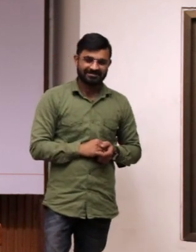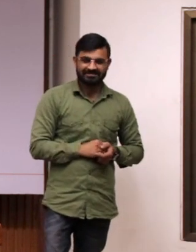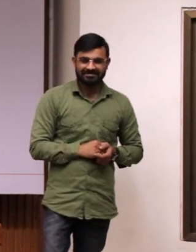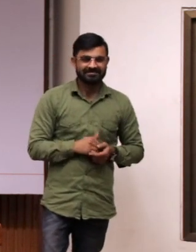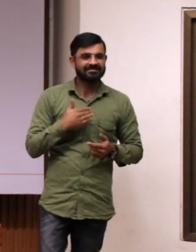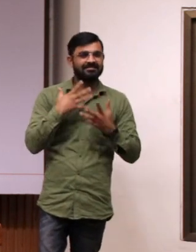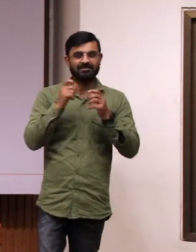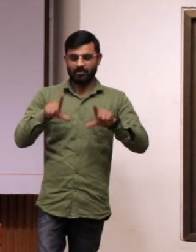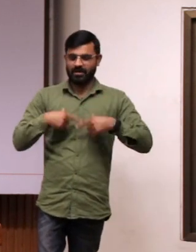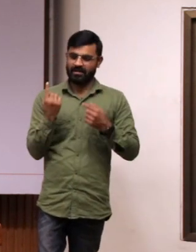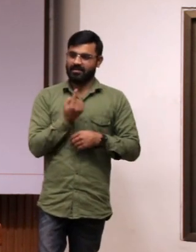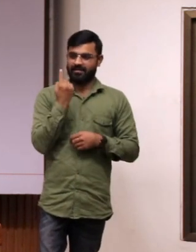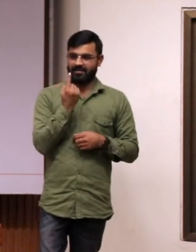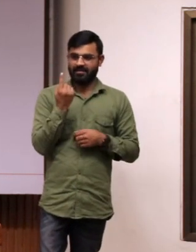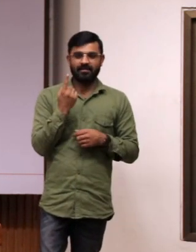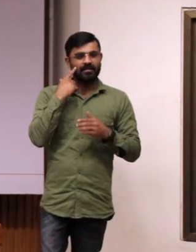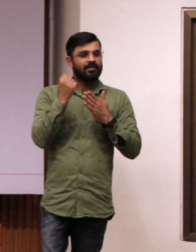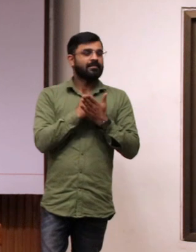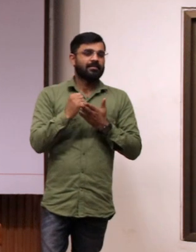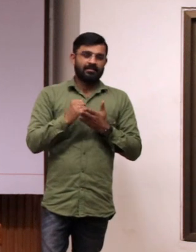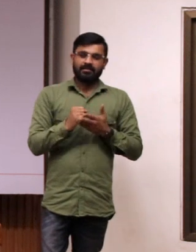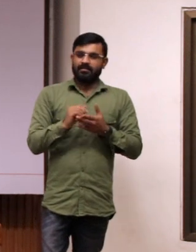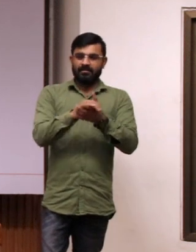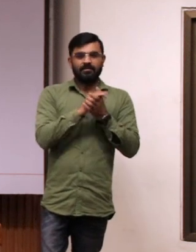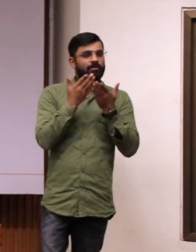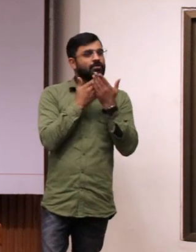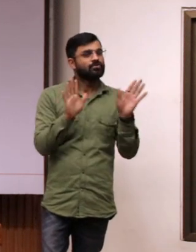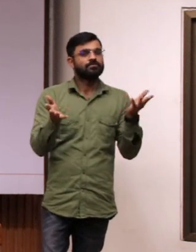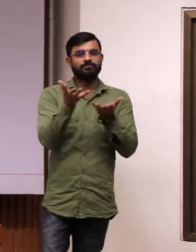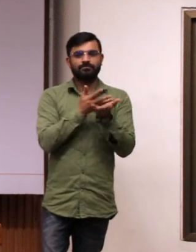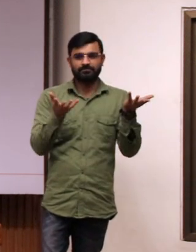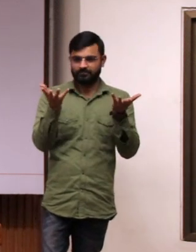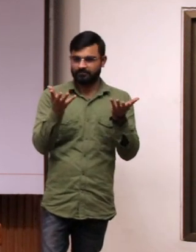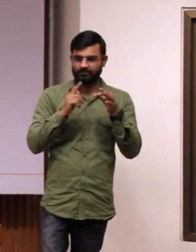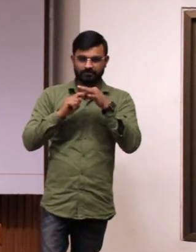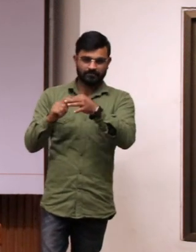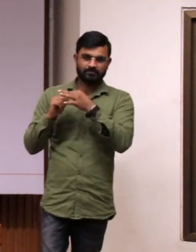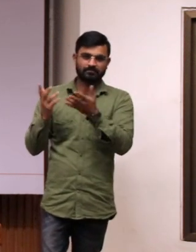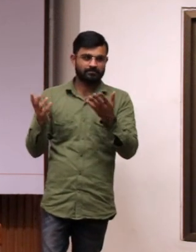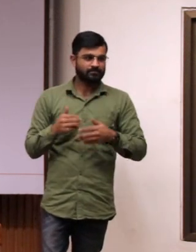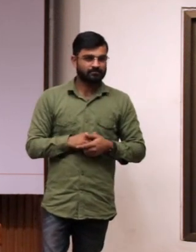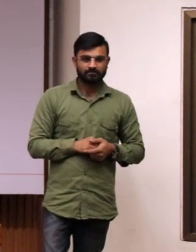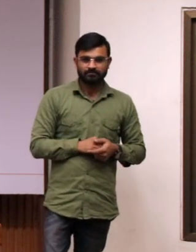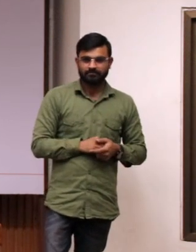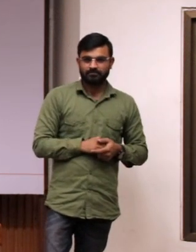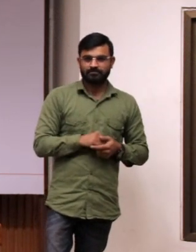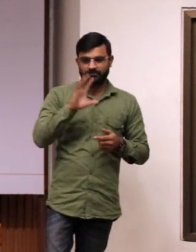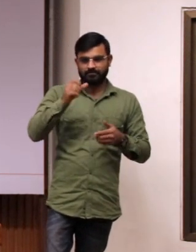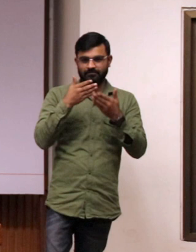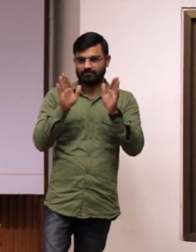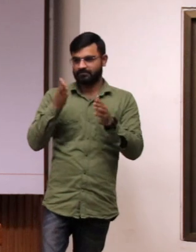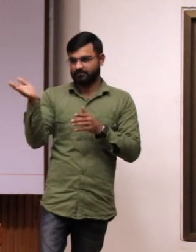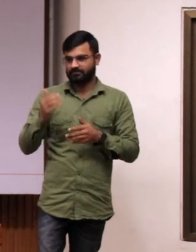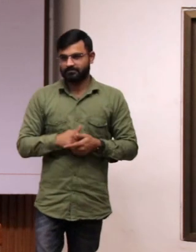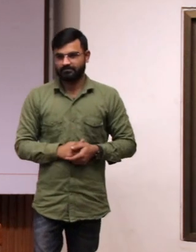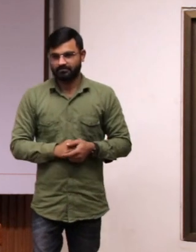Firstly, we want you to live long and inspire people. So now we open it for any questions or like remarks you want, even on you. Yeah,